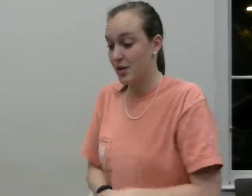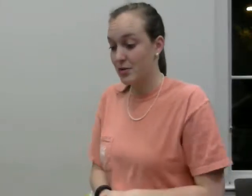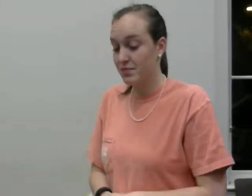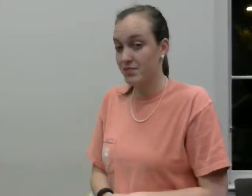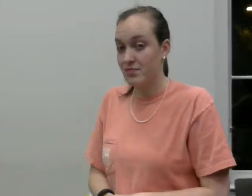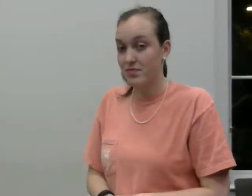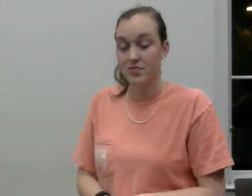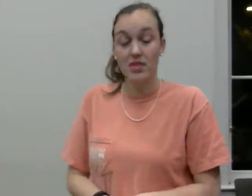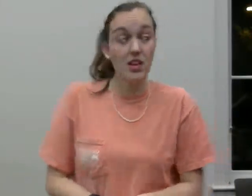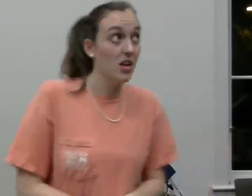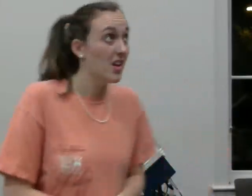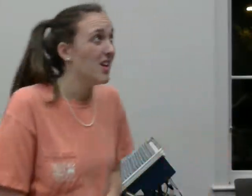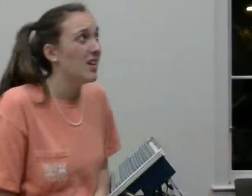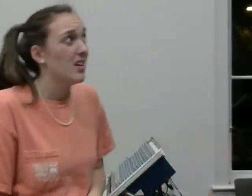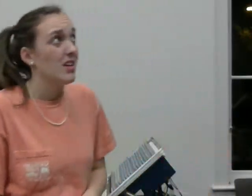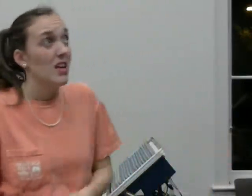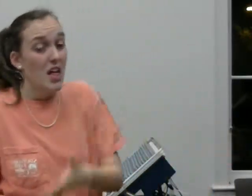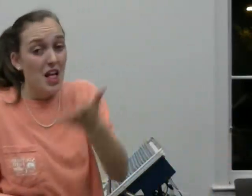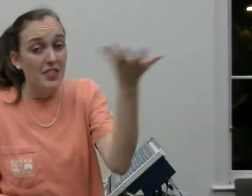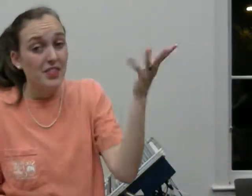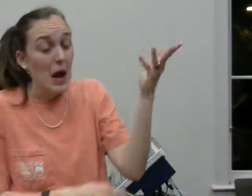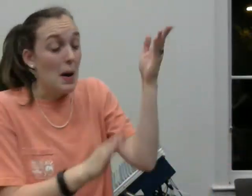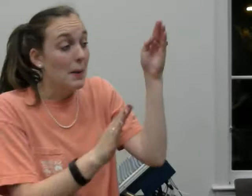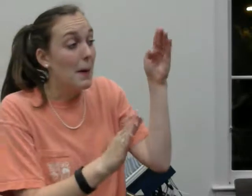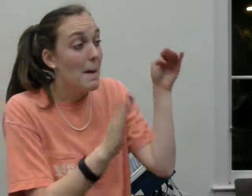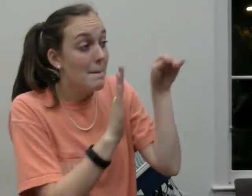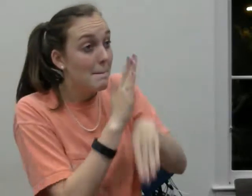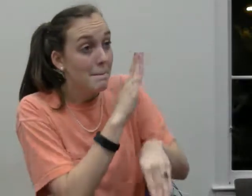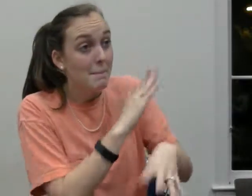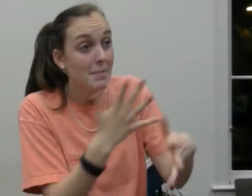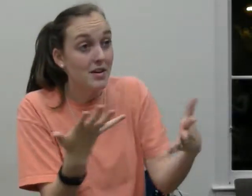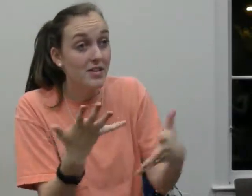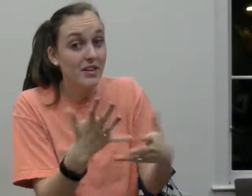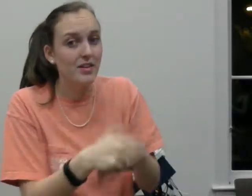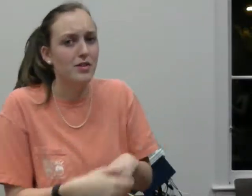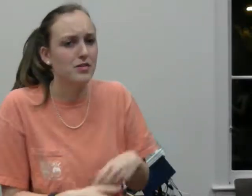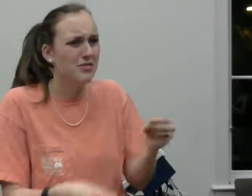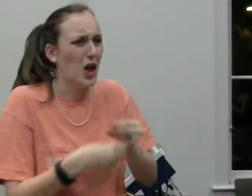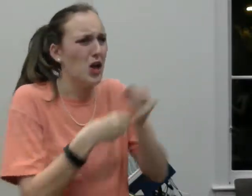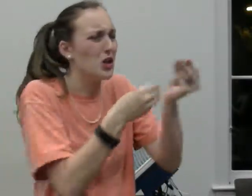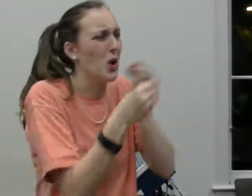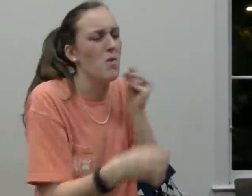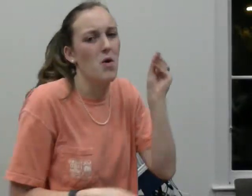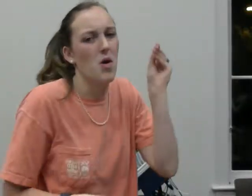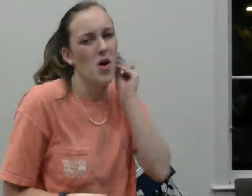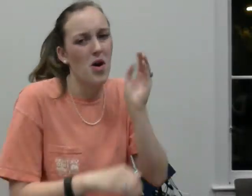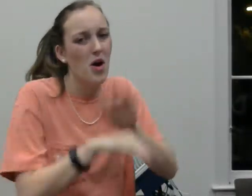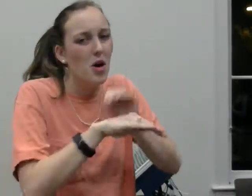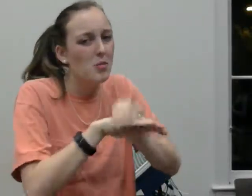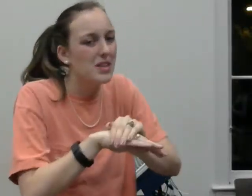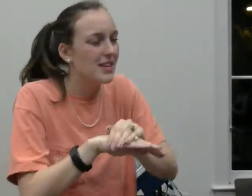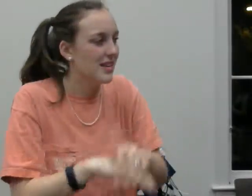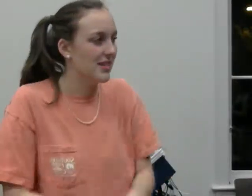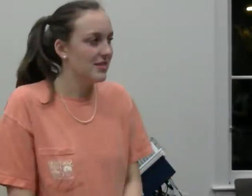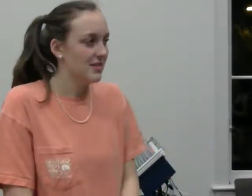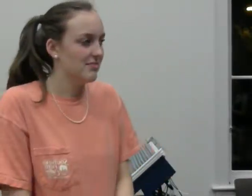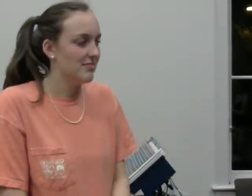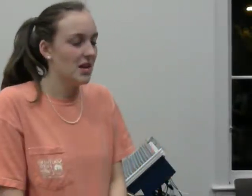colonies, say like the Boston Massacre, they get sent back home to England for their trial. Not having a trial in the colonies, and they send more troops. I mean, they come